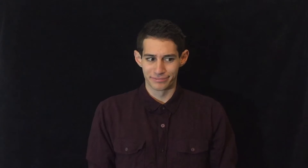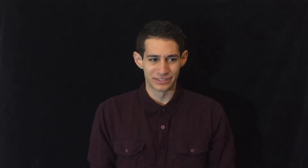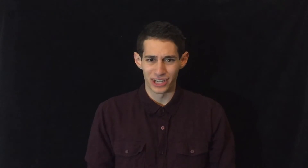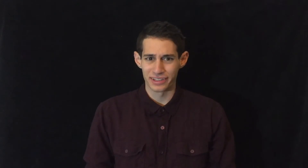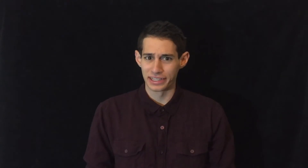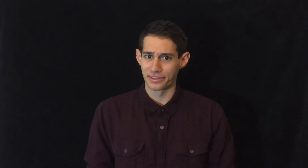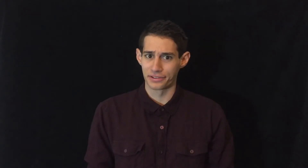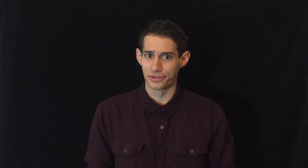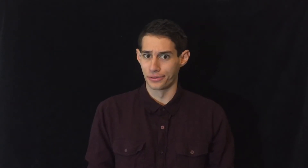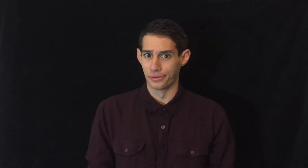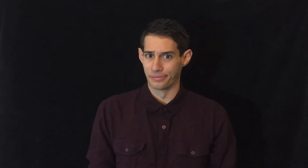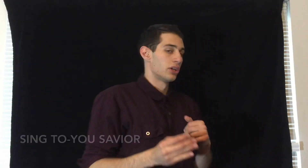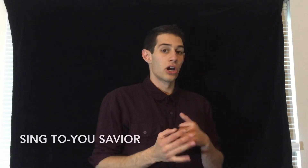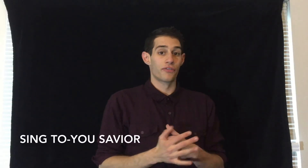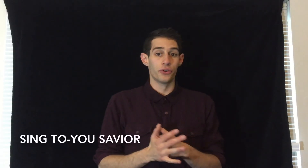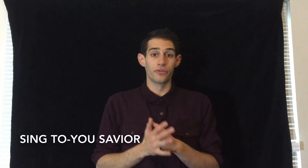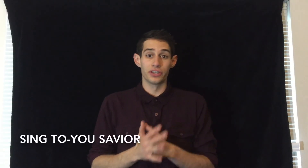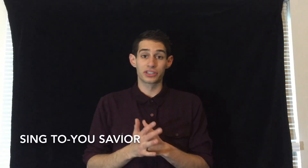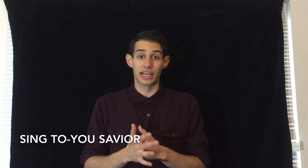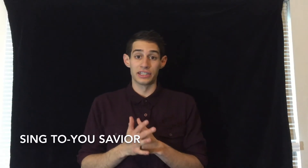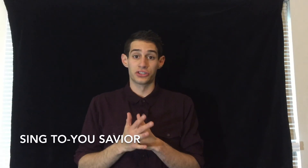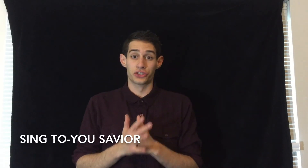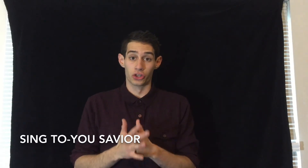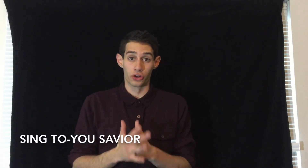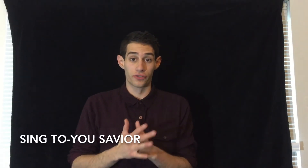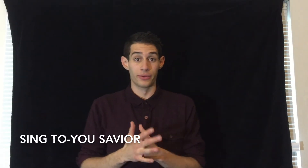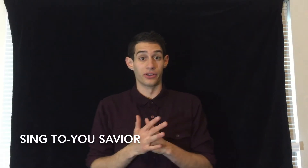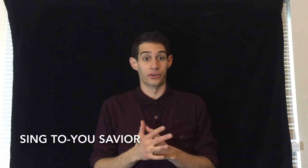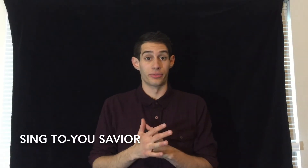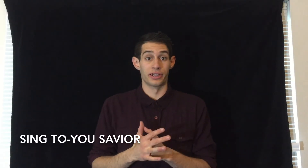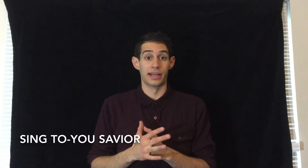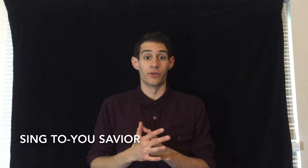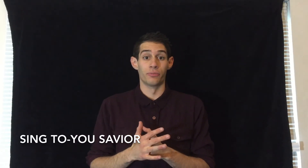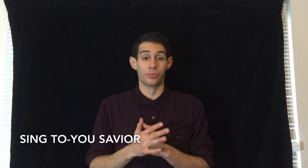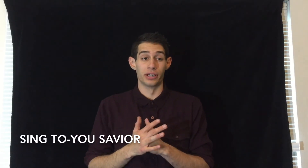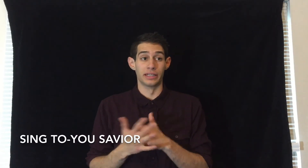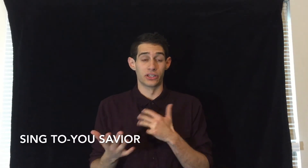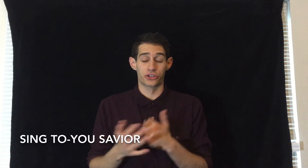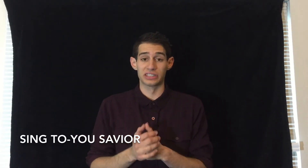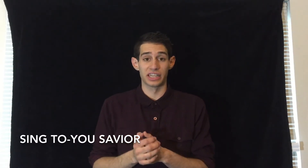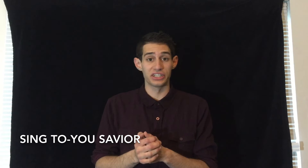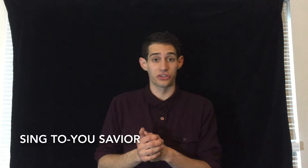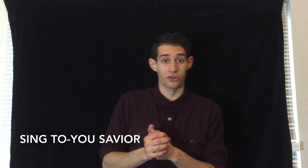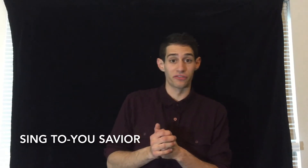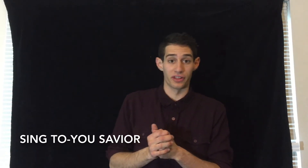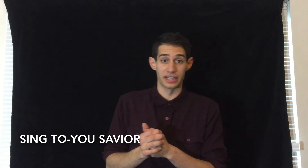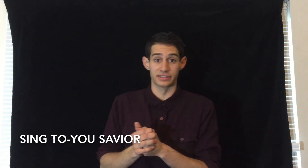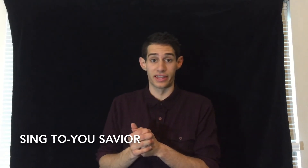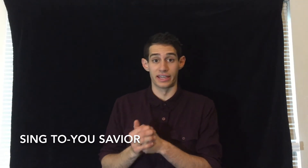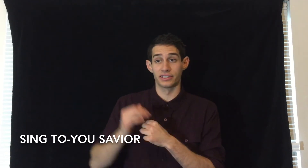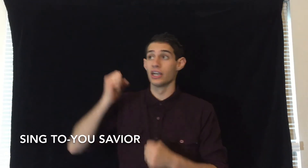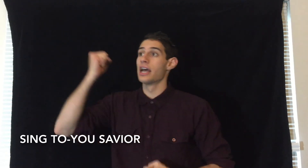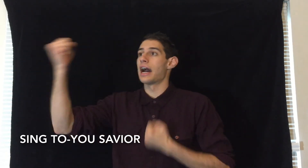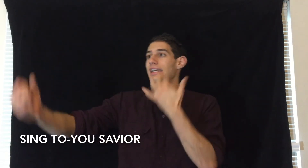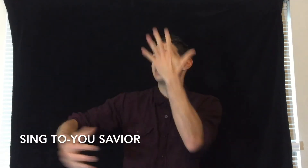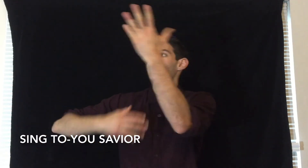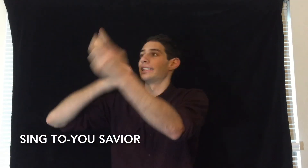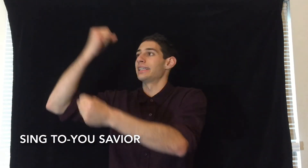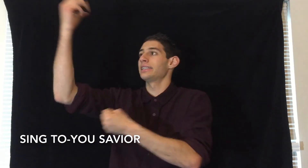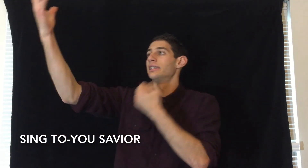not the nice thing to do. Now, a few of these signs should look familiar by now, but the translation roughly is this. I sing